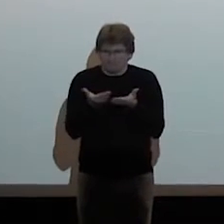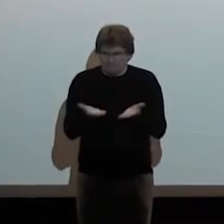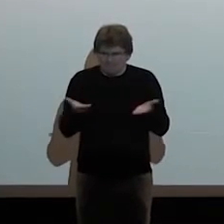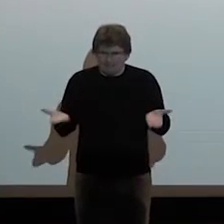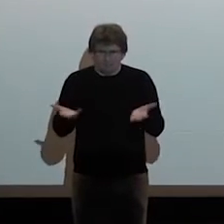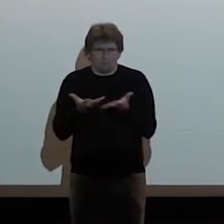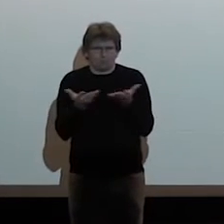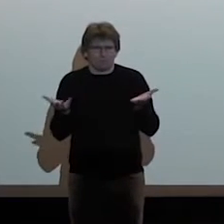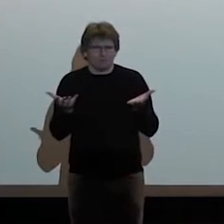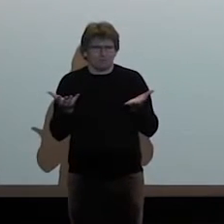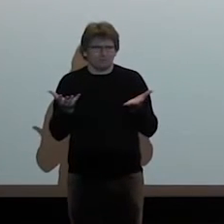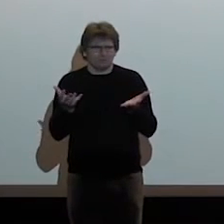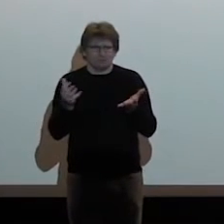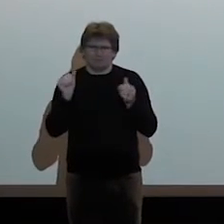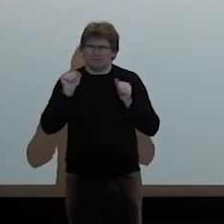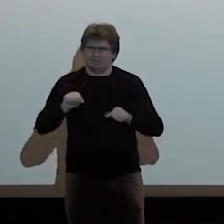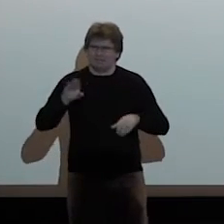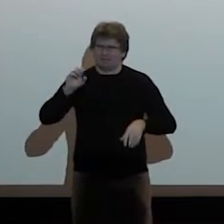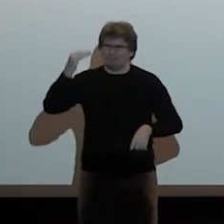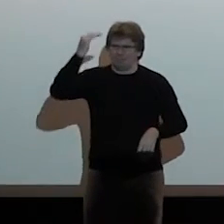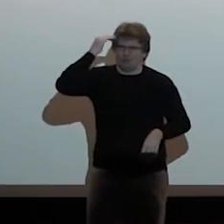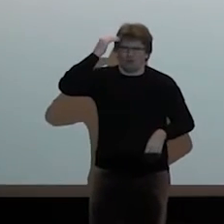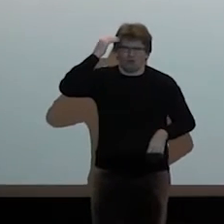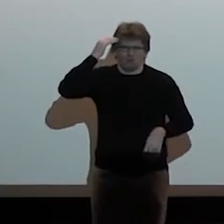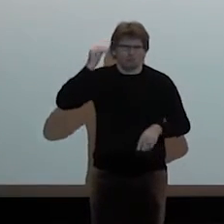used to create